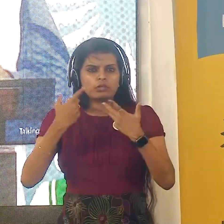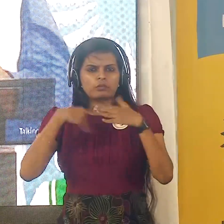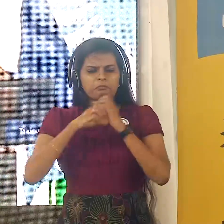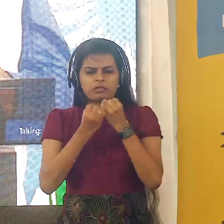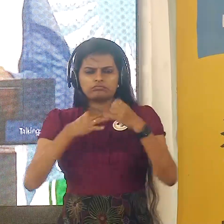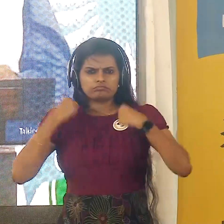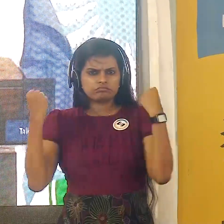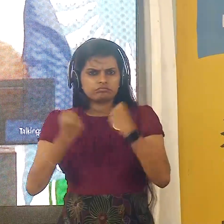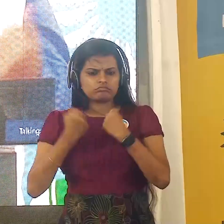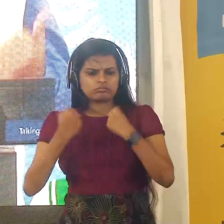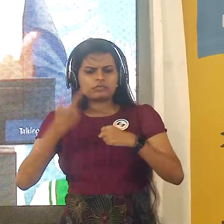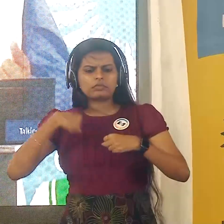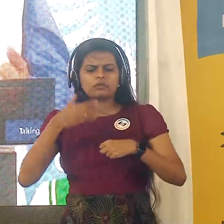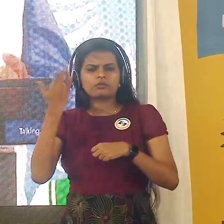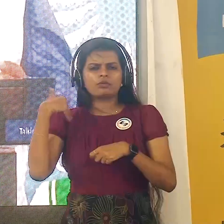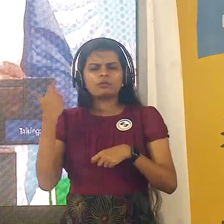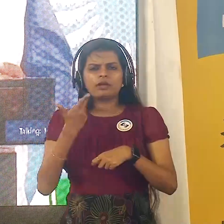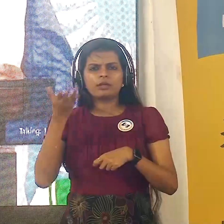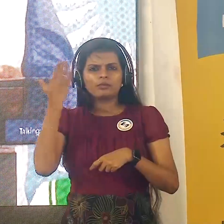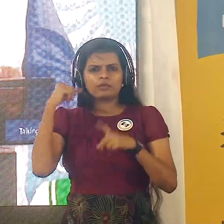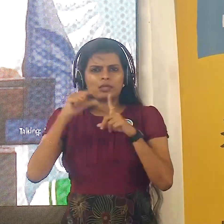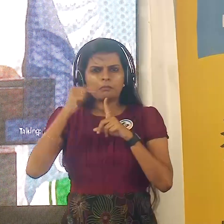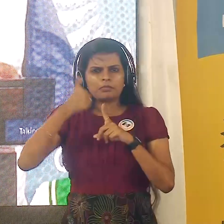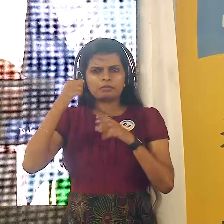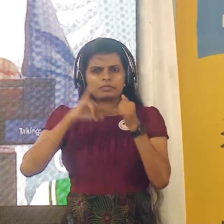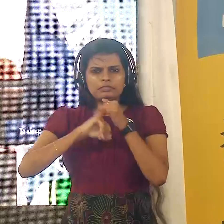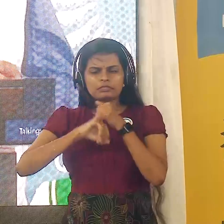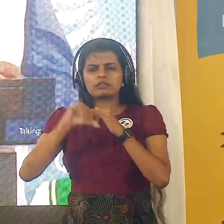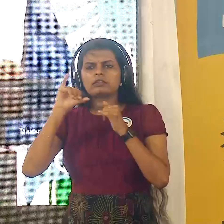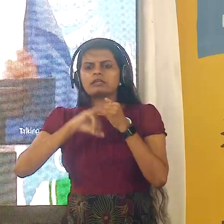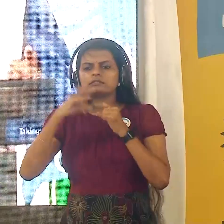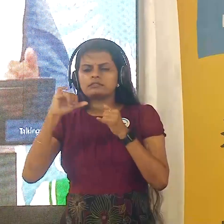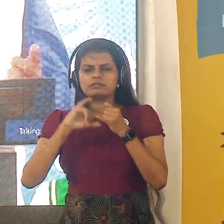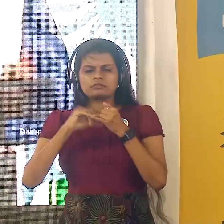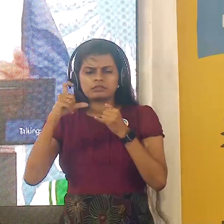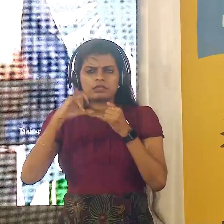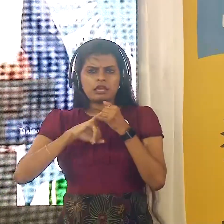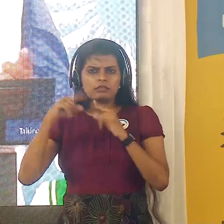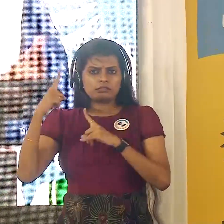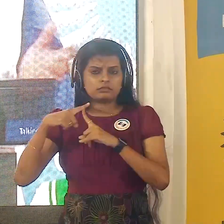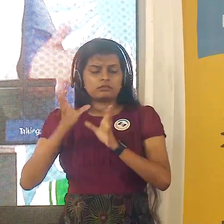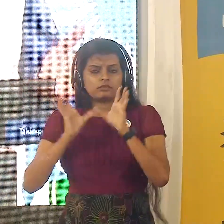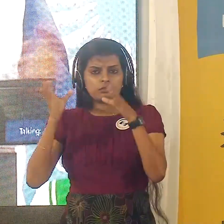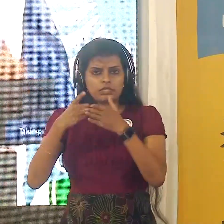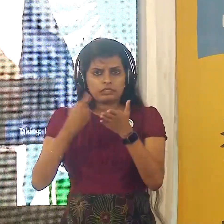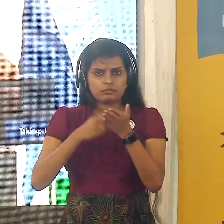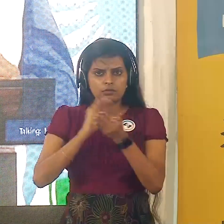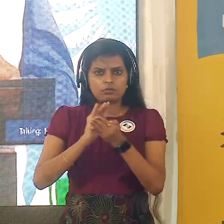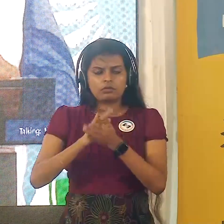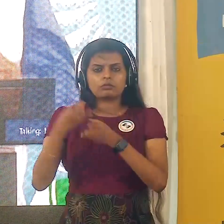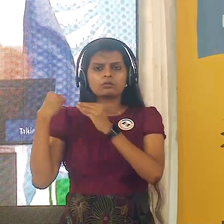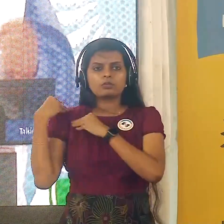done. I had held the charge of the principal secretary of SC, ST and backward classes 2 years